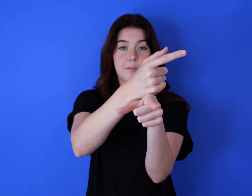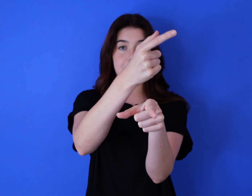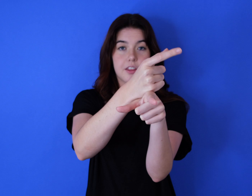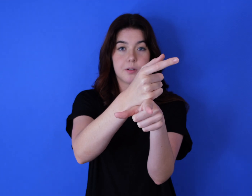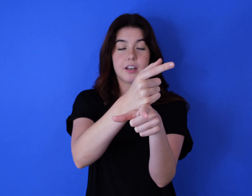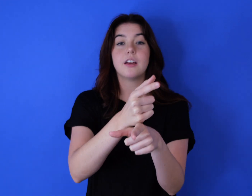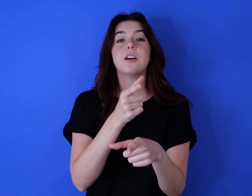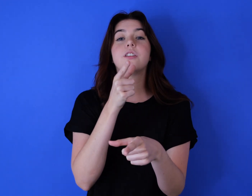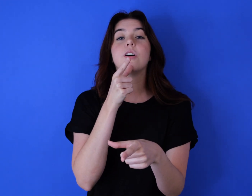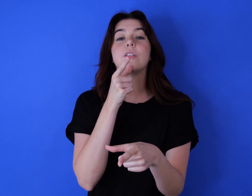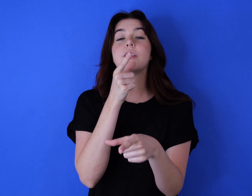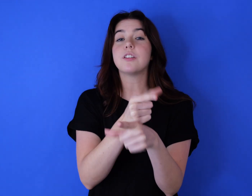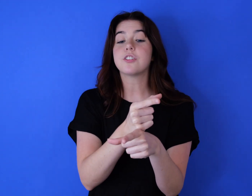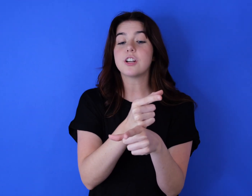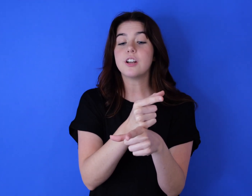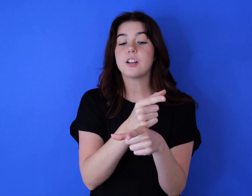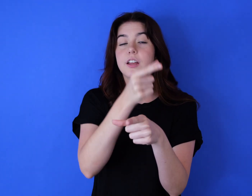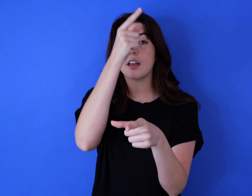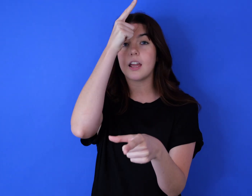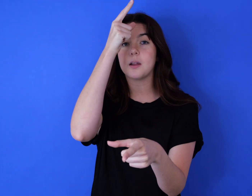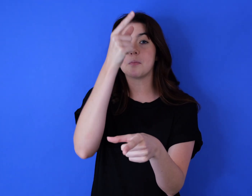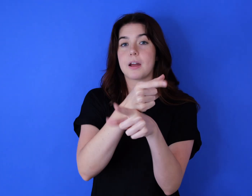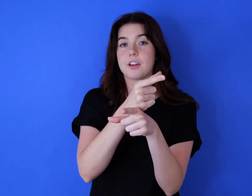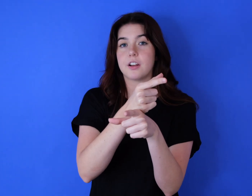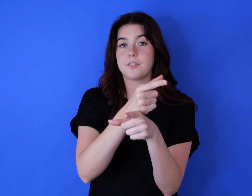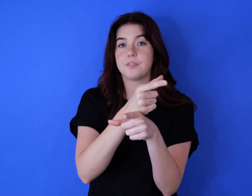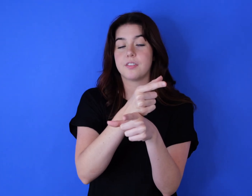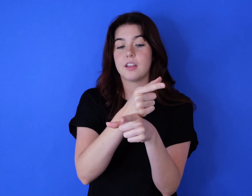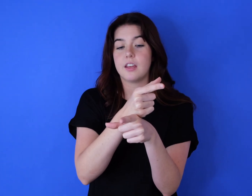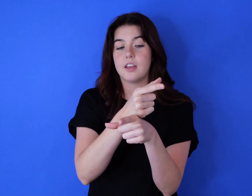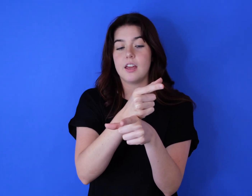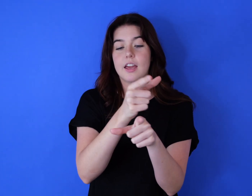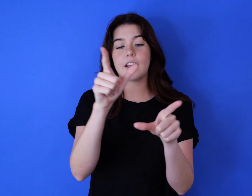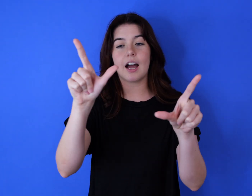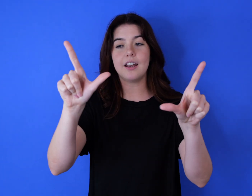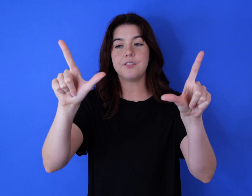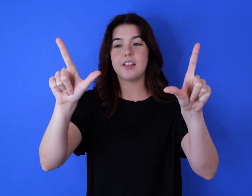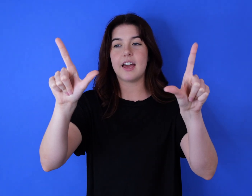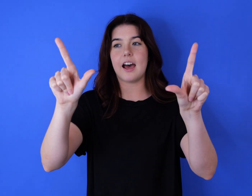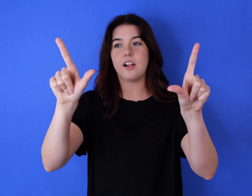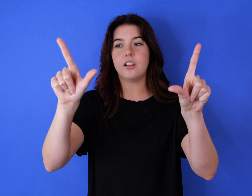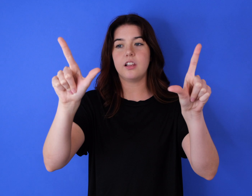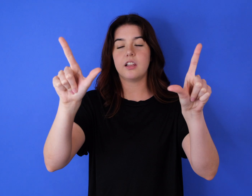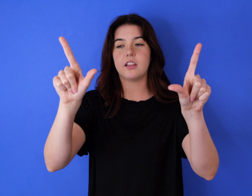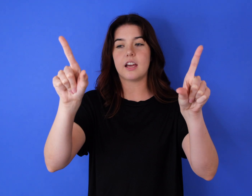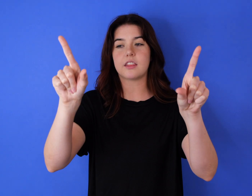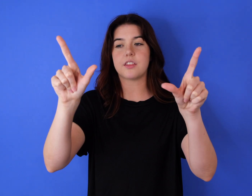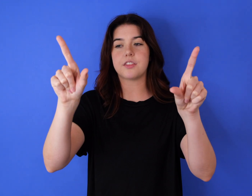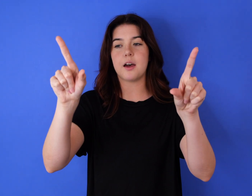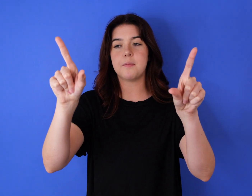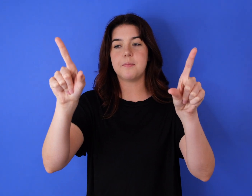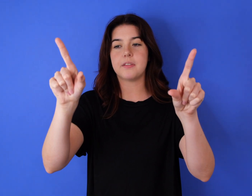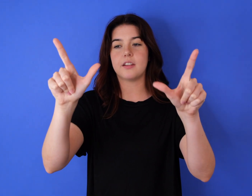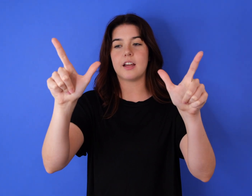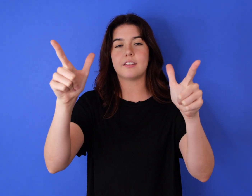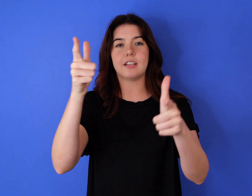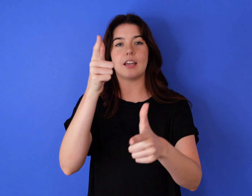of the other one. So sister and brother. And it kind of, the L, like the thumb, it's not sticking out